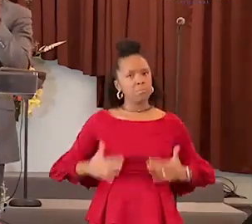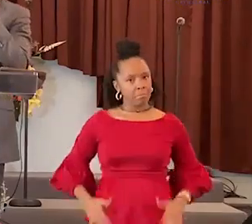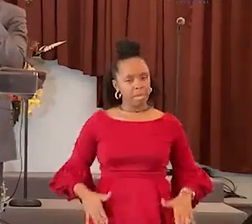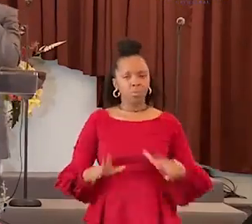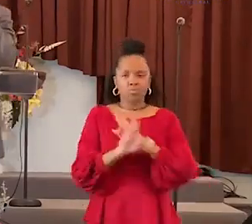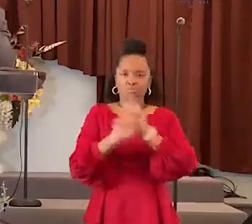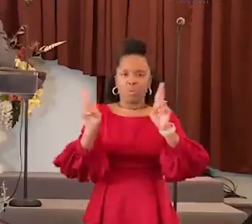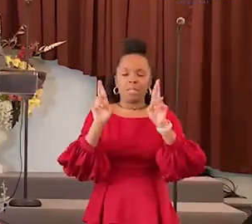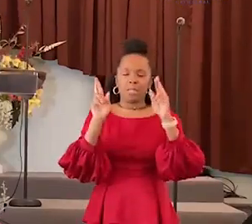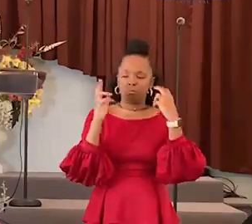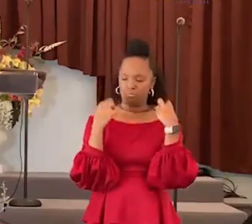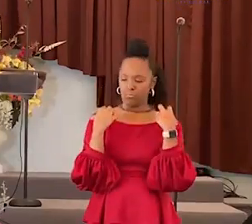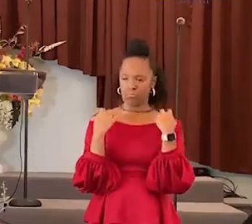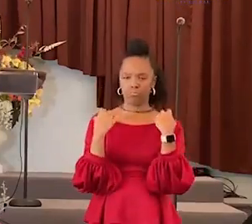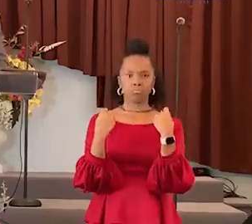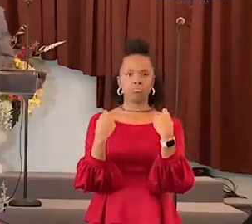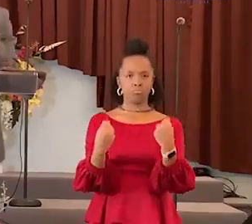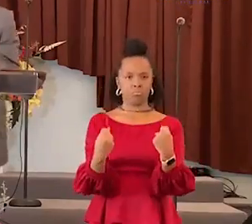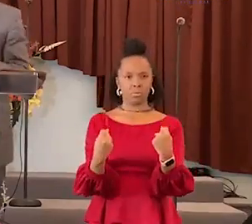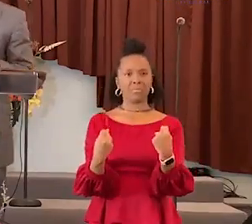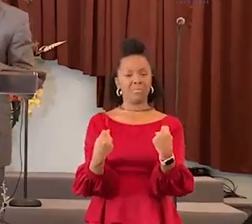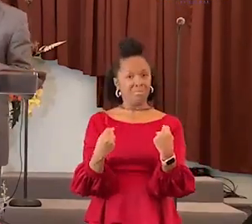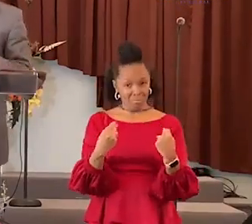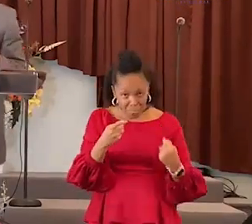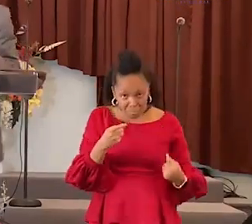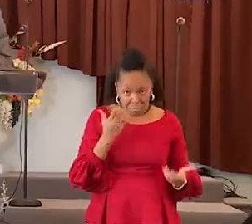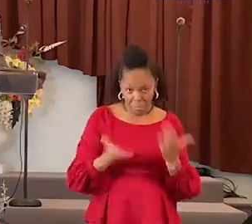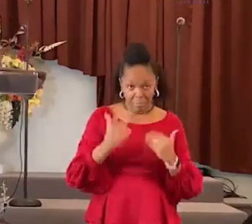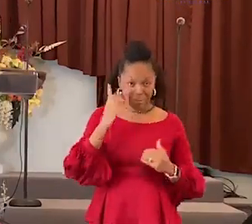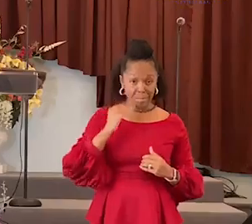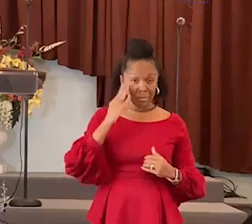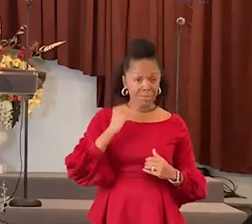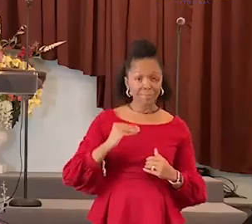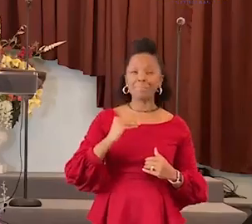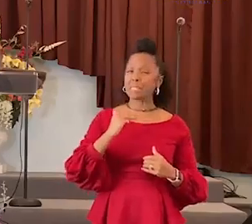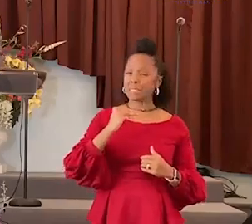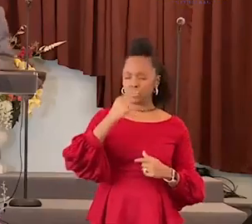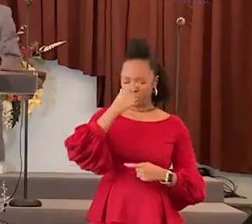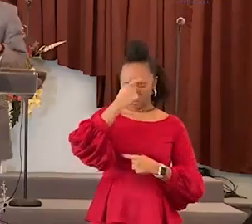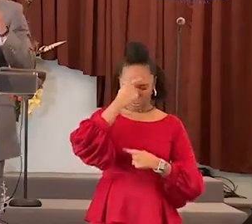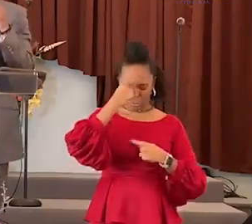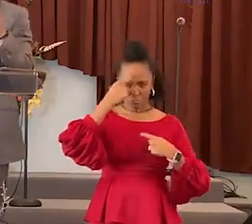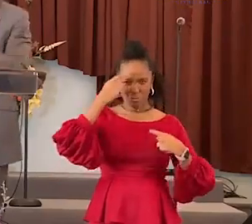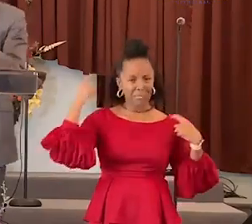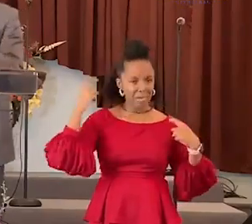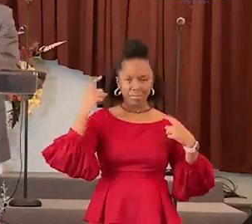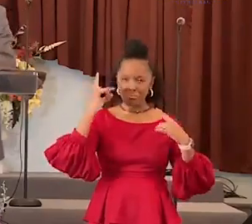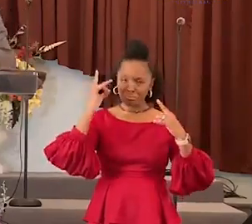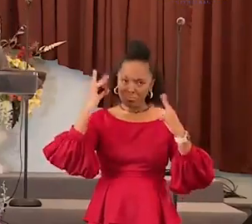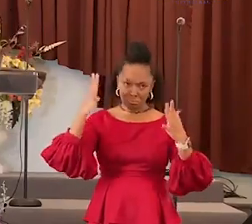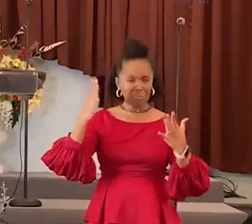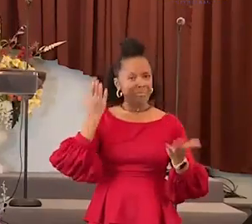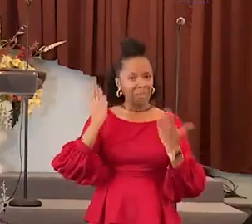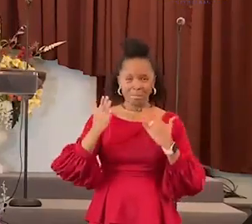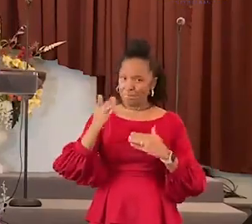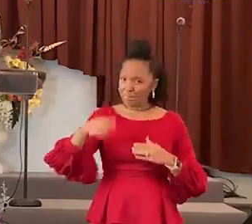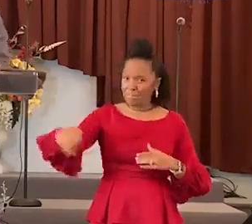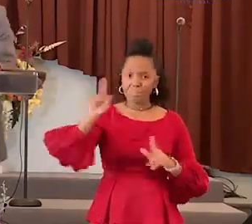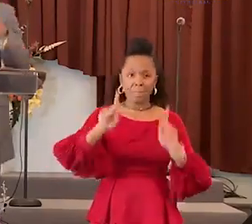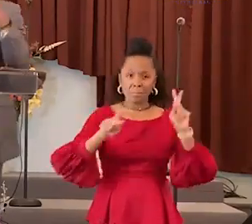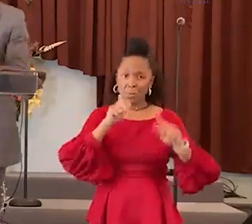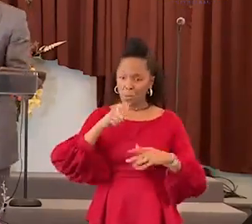sin, traumatized by rejection, traumatized and abandoned, hurt and abused, neglected by those